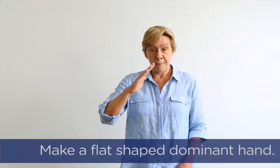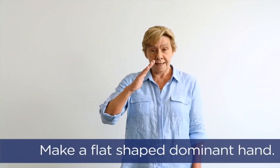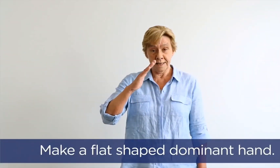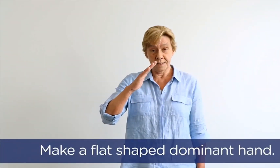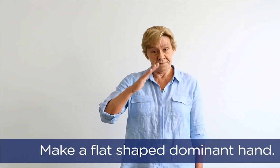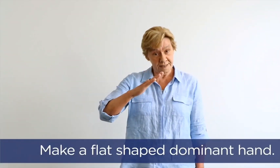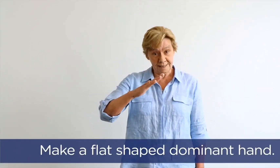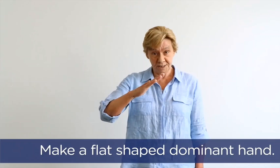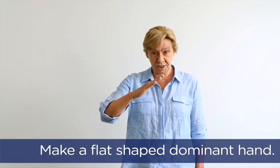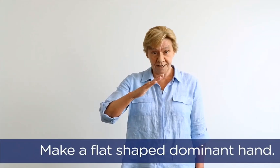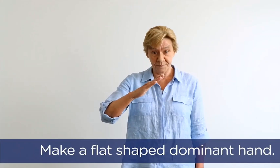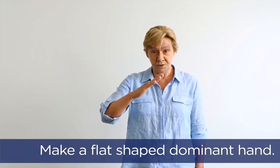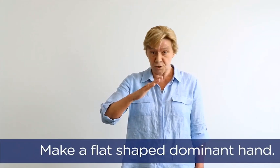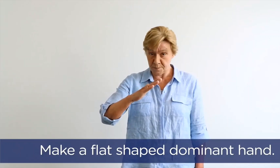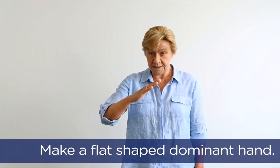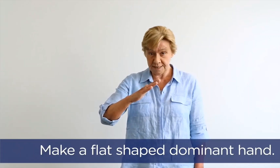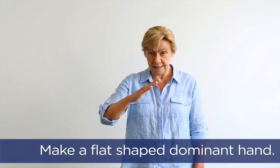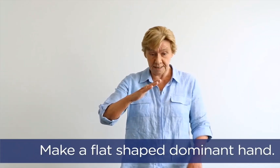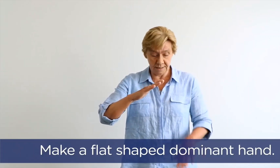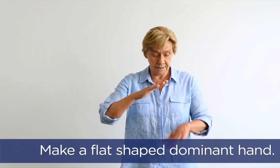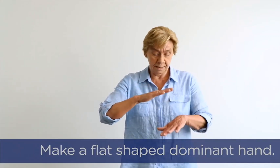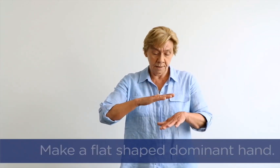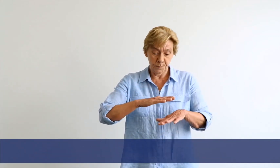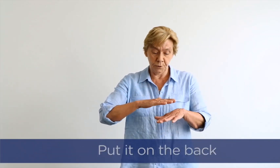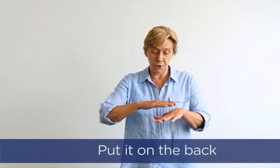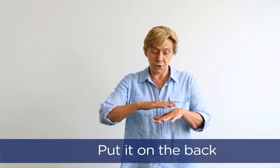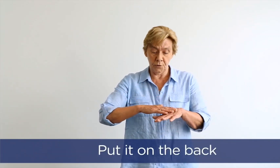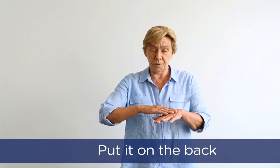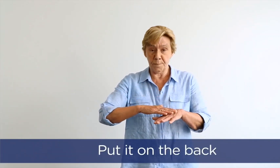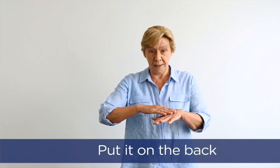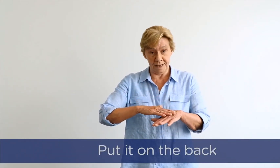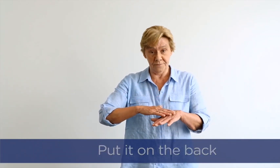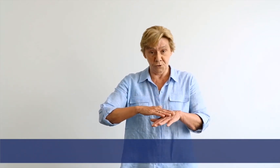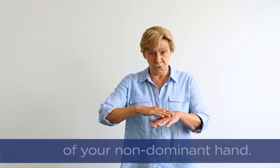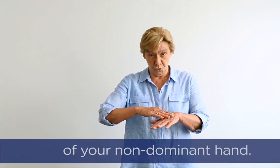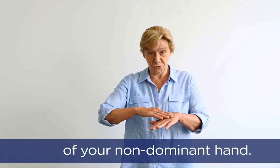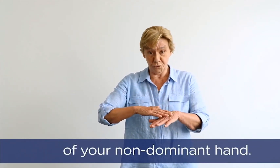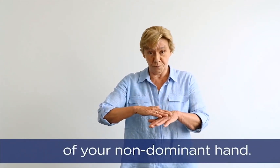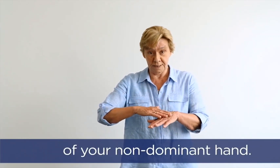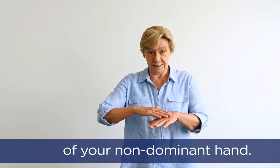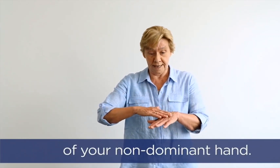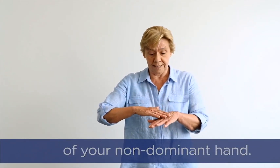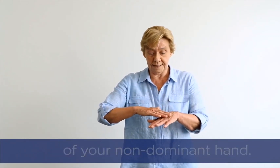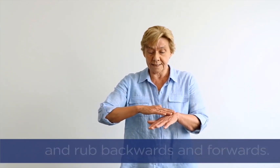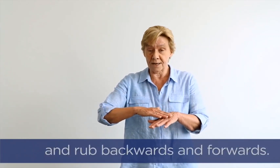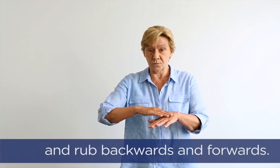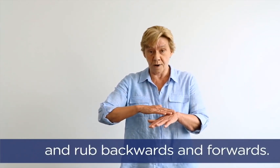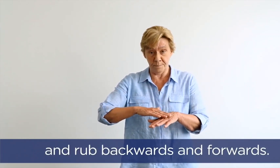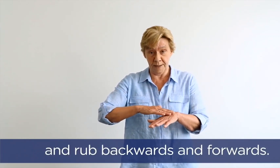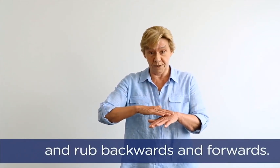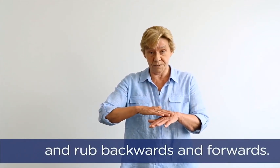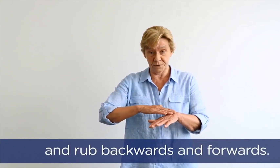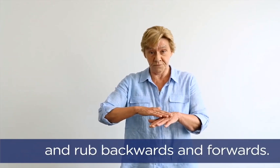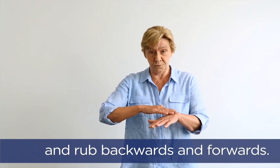Make a flat-shaped dominant hand, put it on the back of your non-dominant hand and rub backwards and